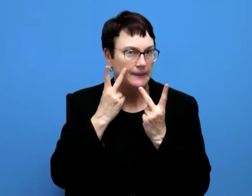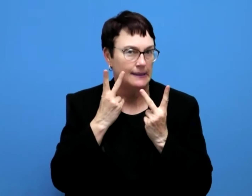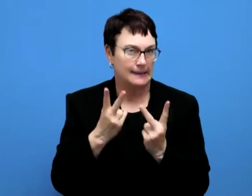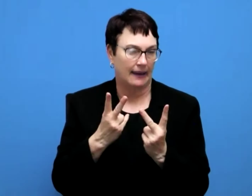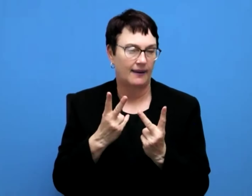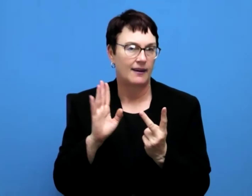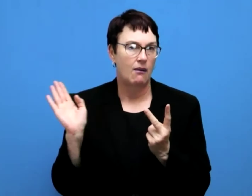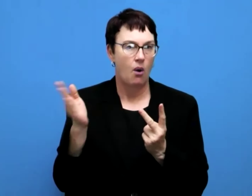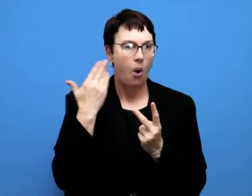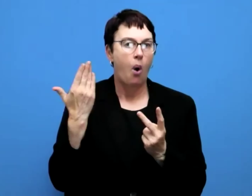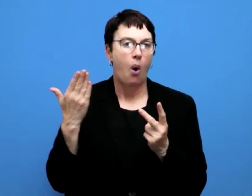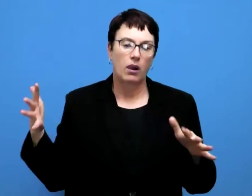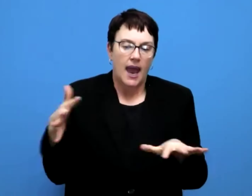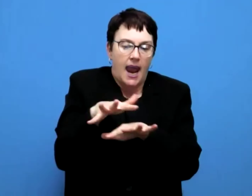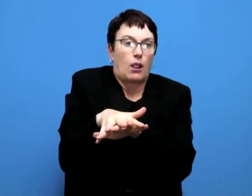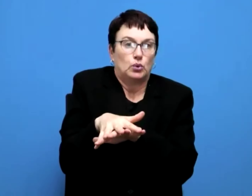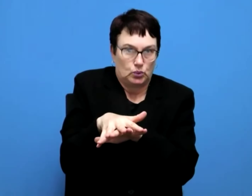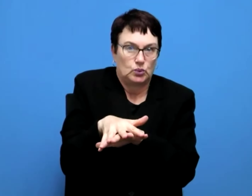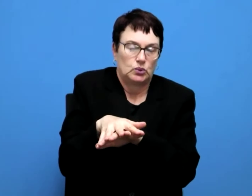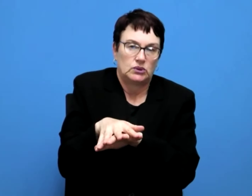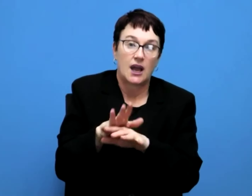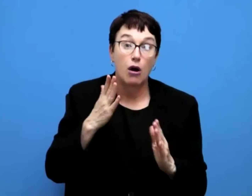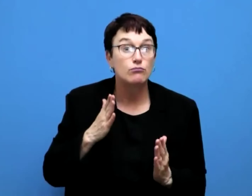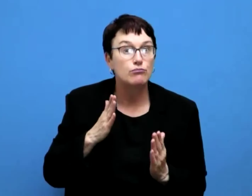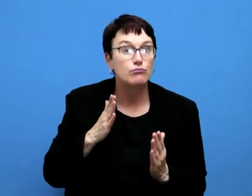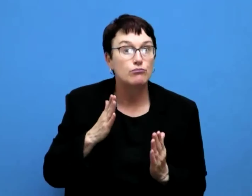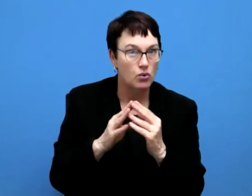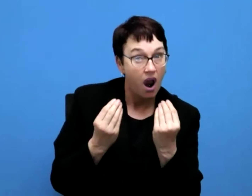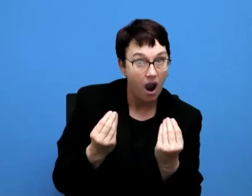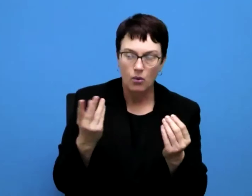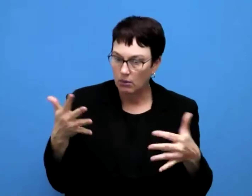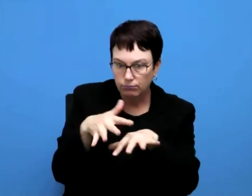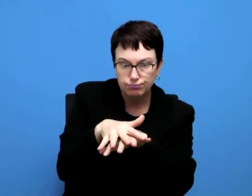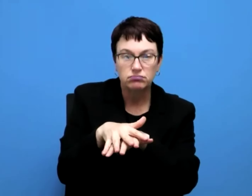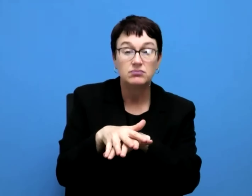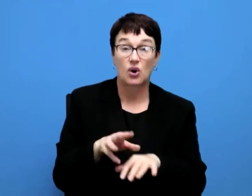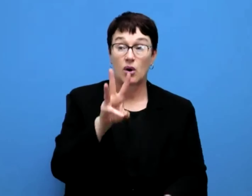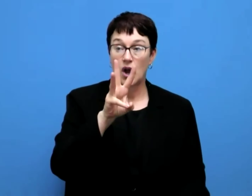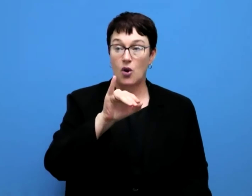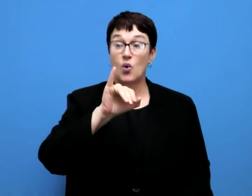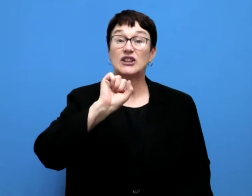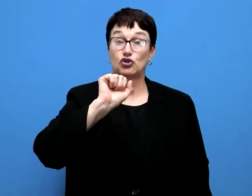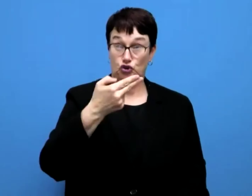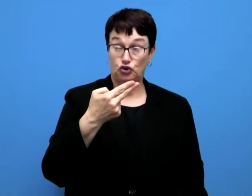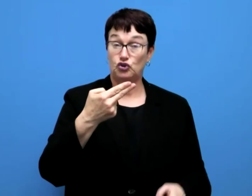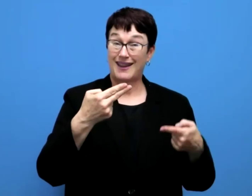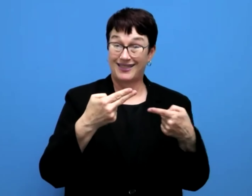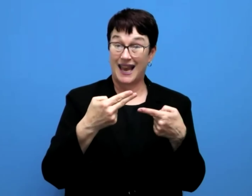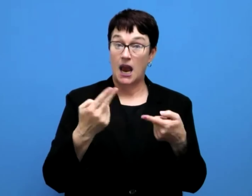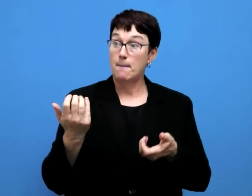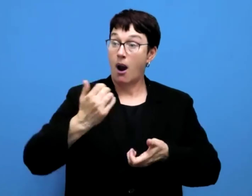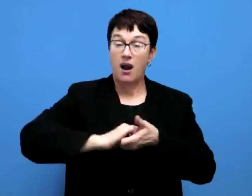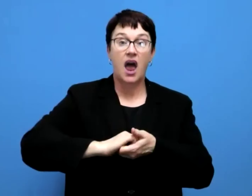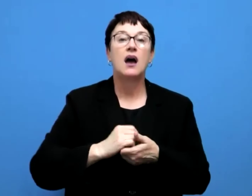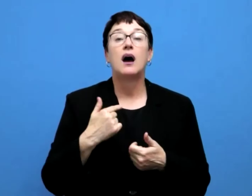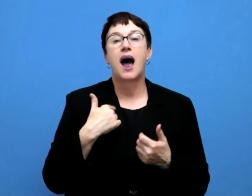materials, and approaches. And many WISH partners have significant reach across Africa. And because this is a 5-year program and the